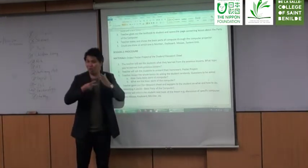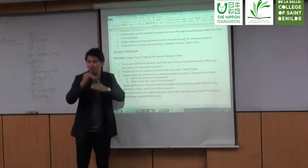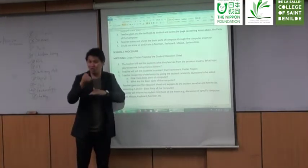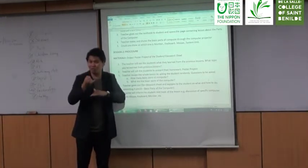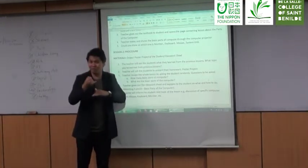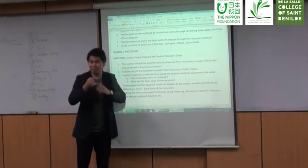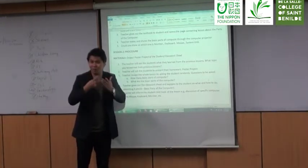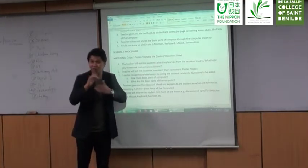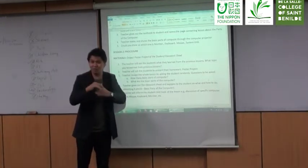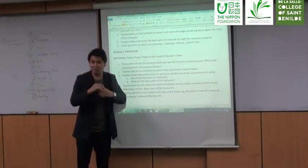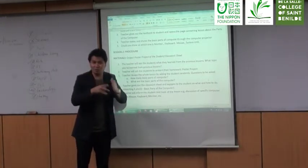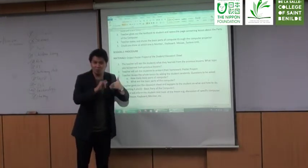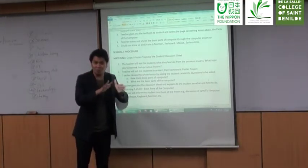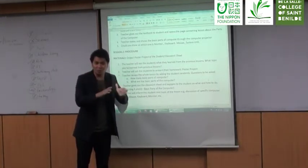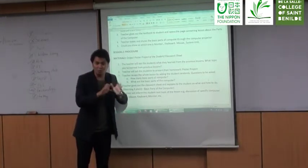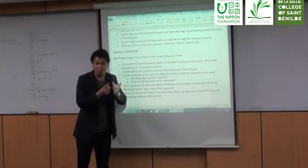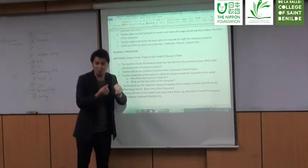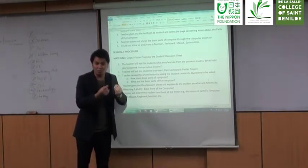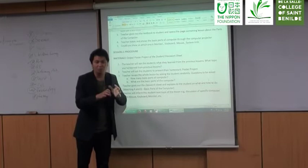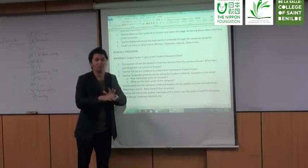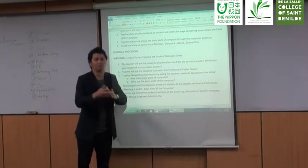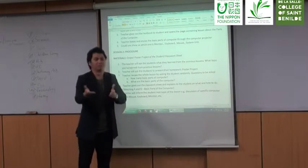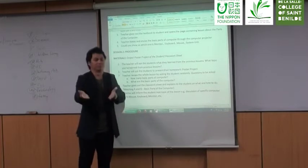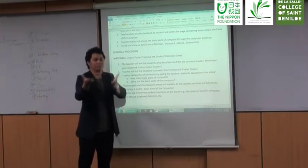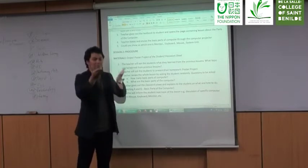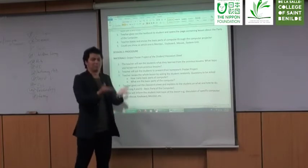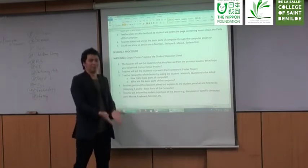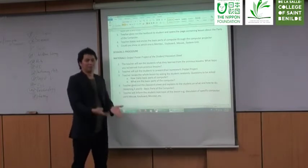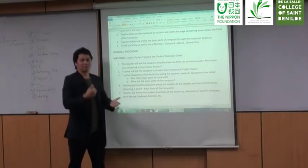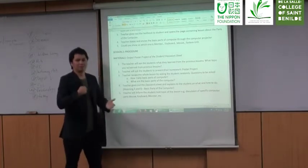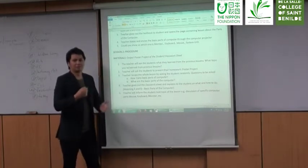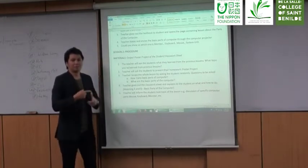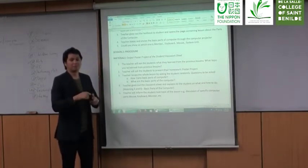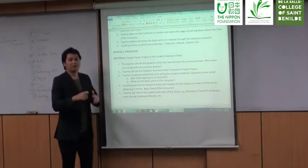Remember I gave them a project,